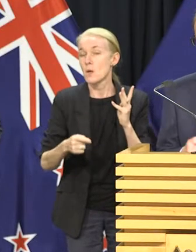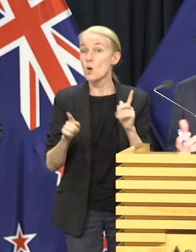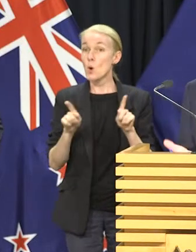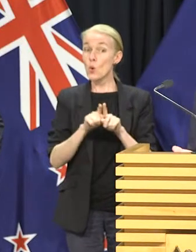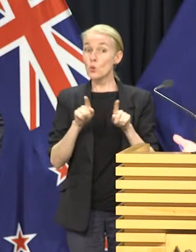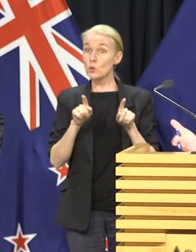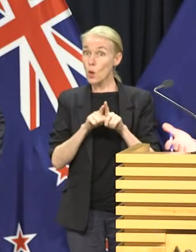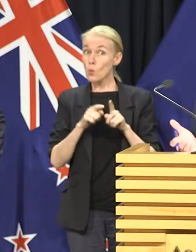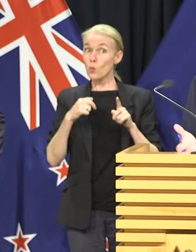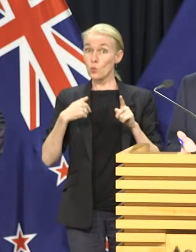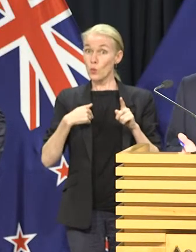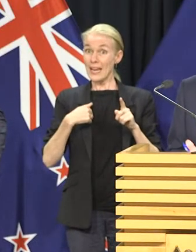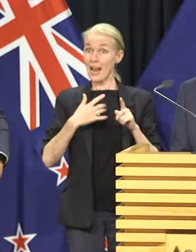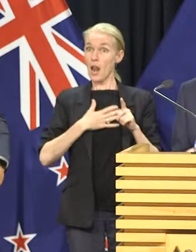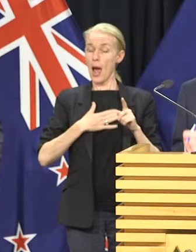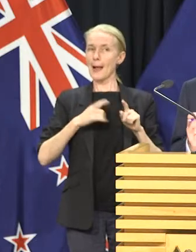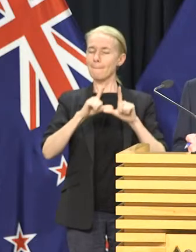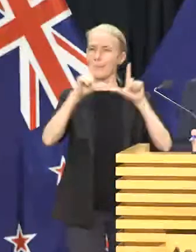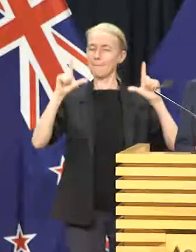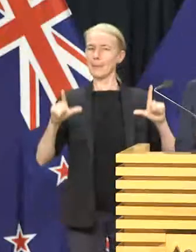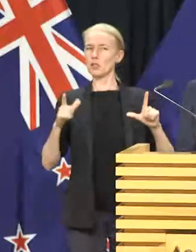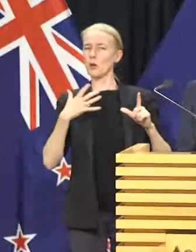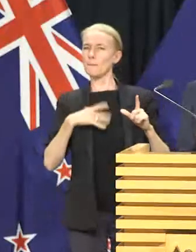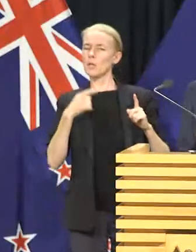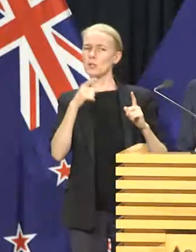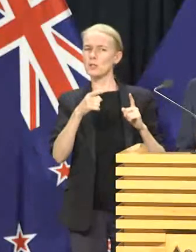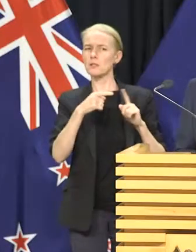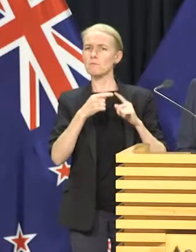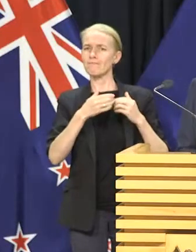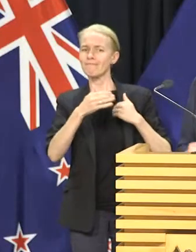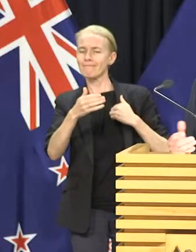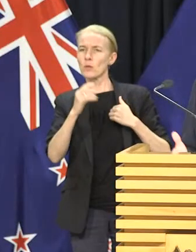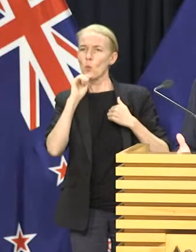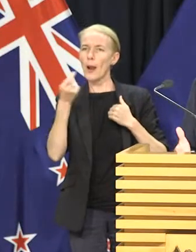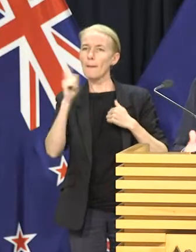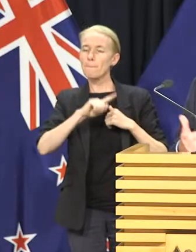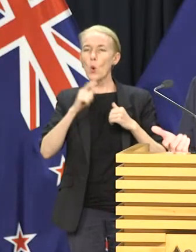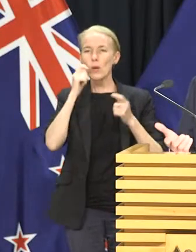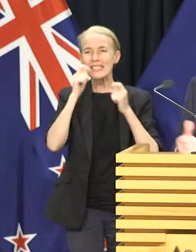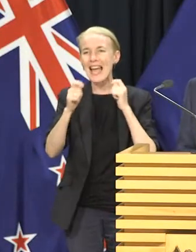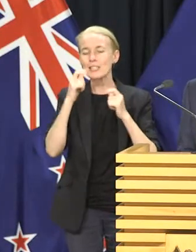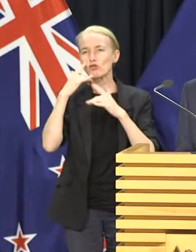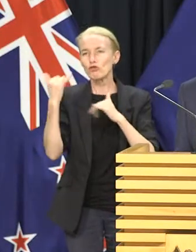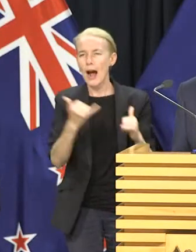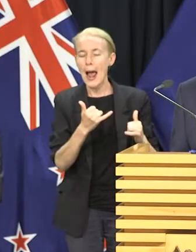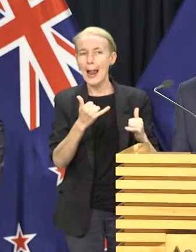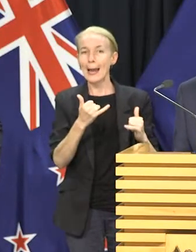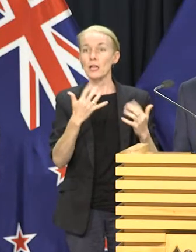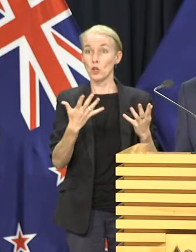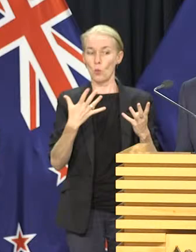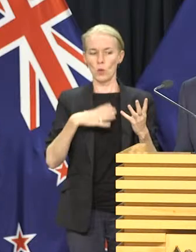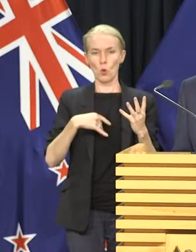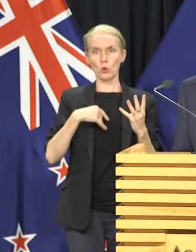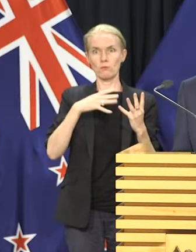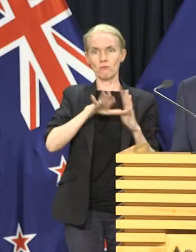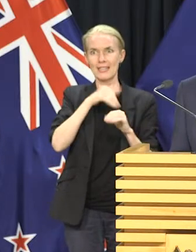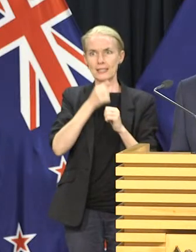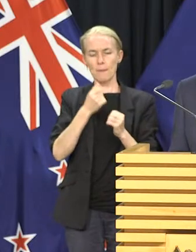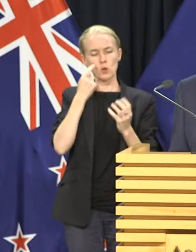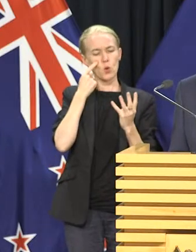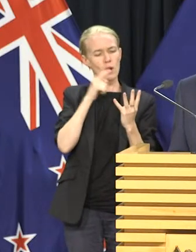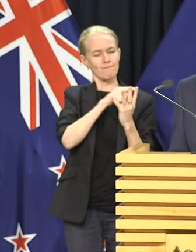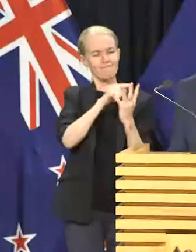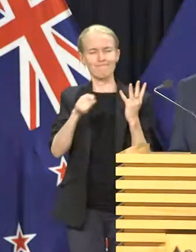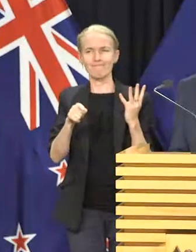the evidence around effectiveness and safety emerges, including in under 16s, that we have more than one option available.